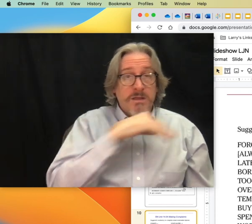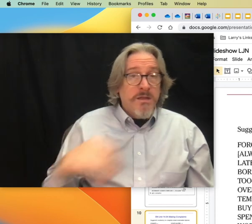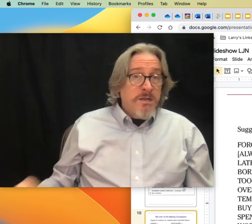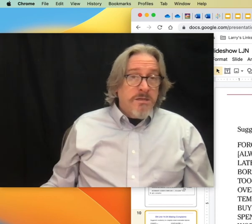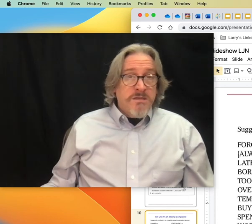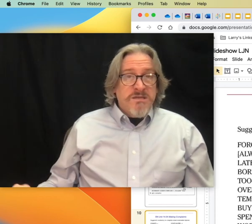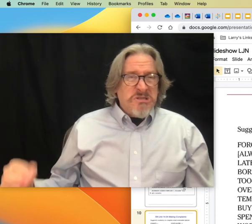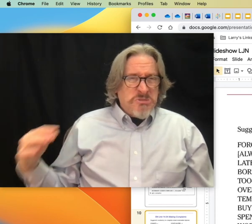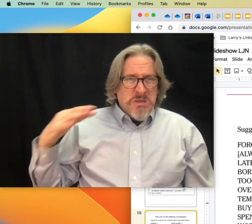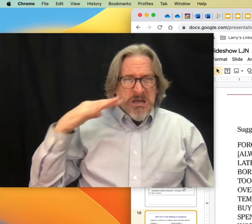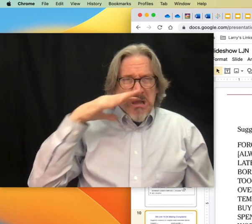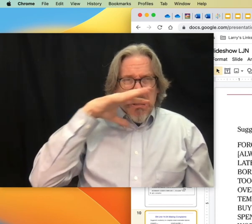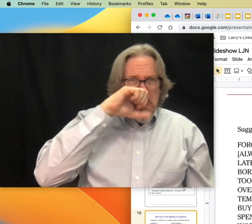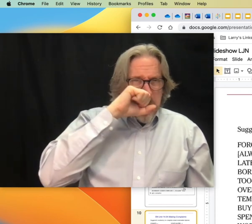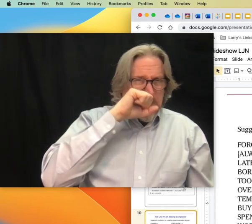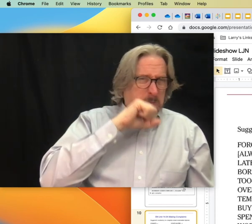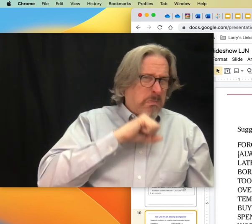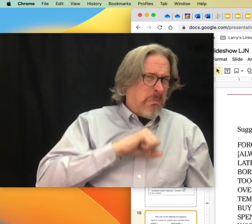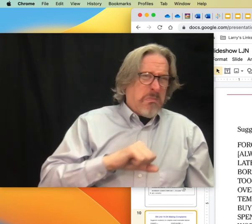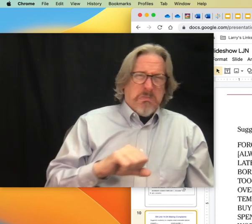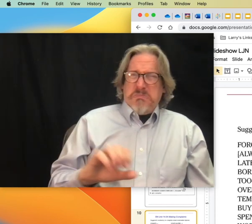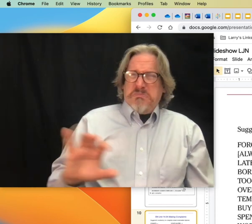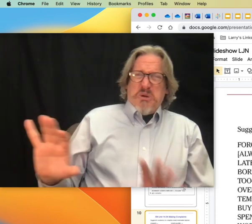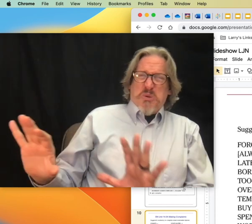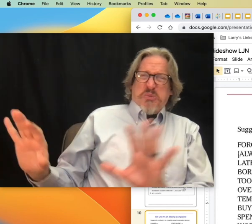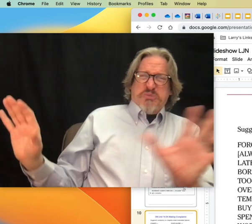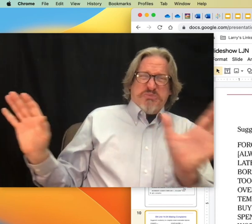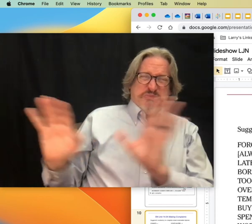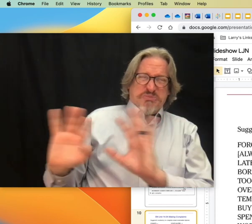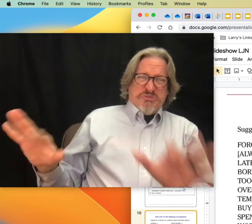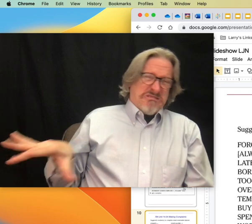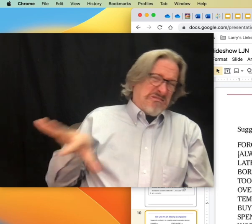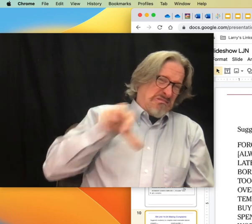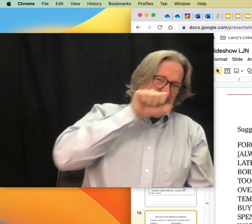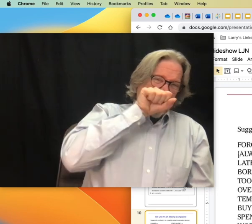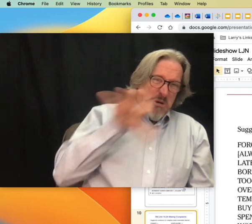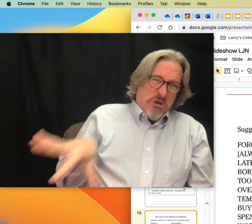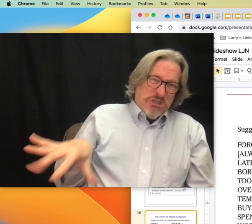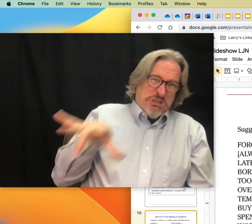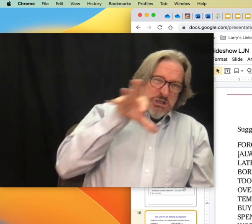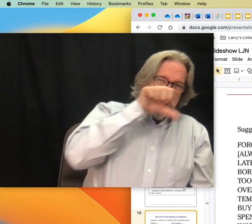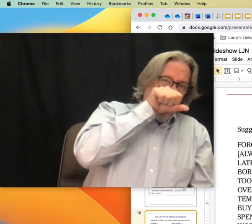of smell.